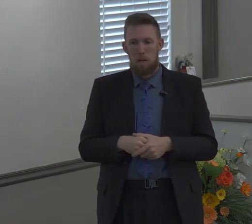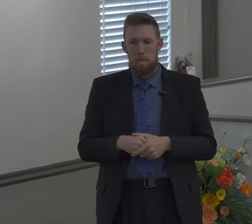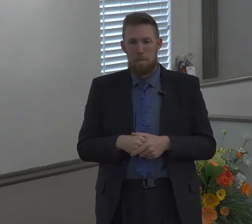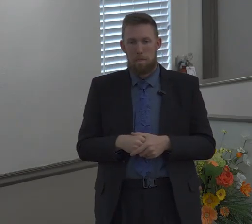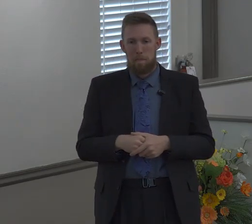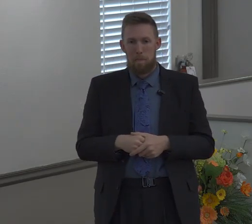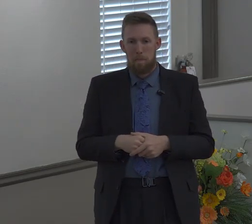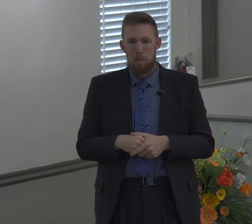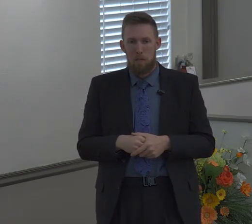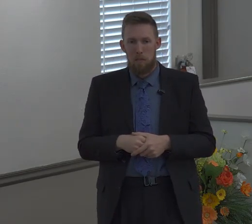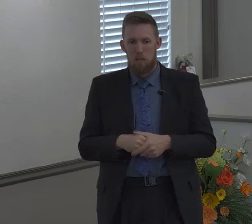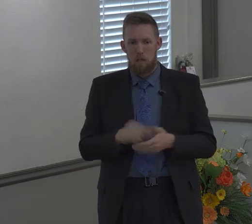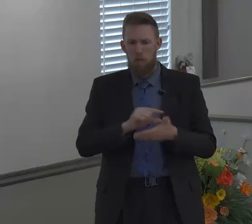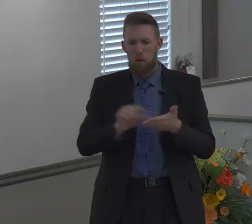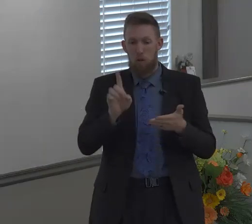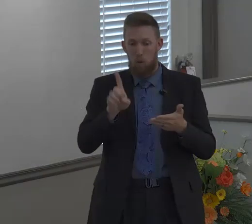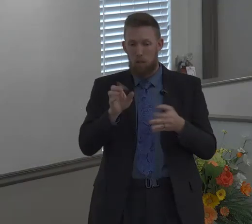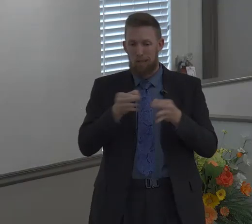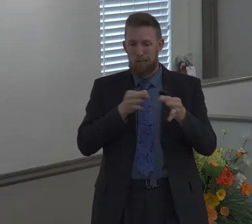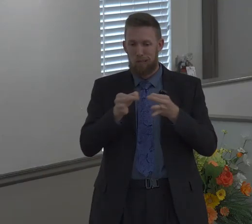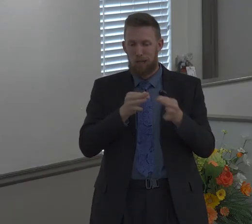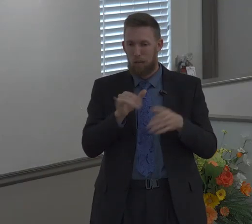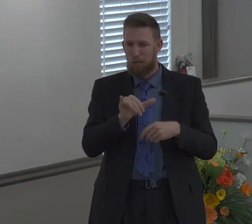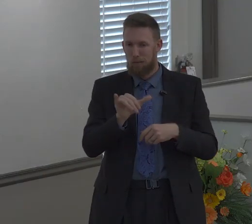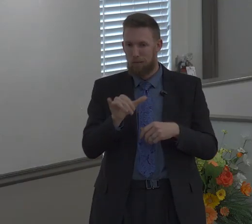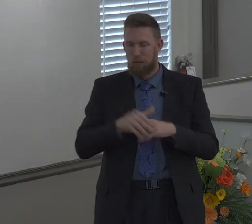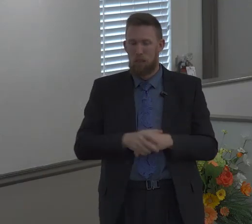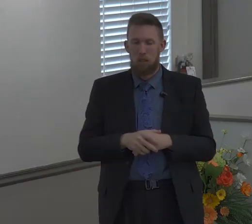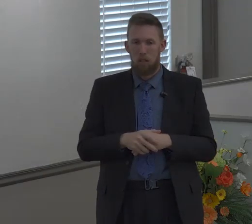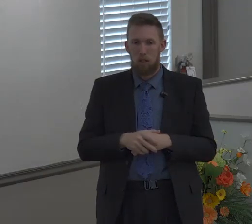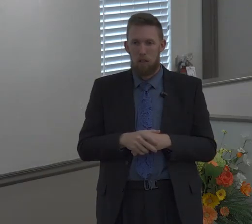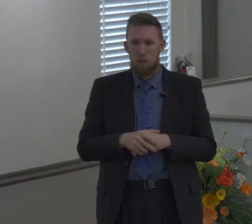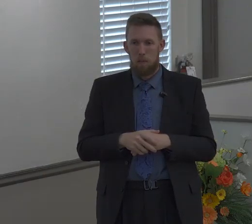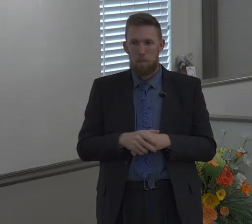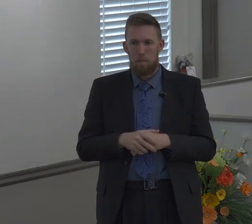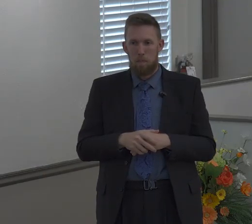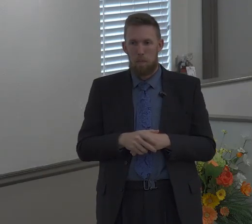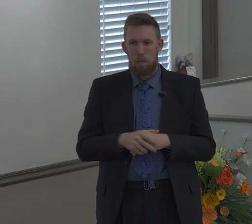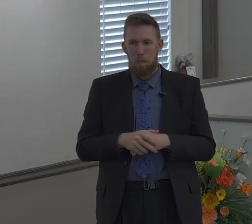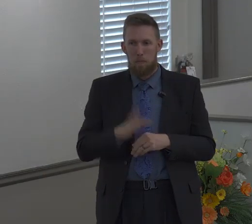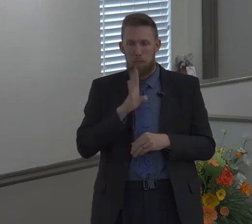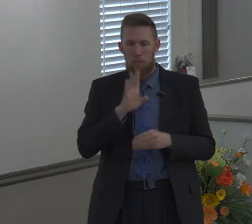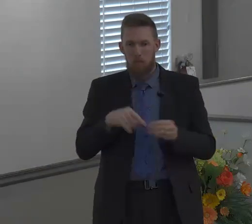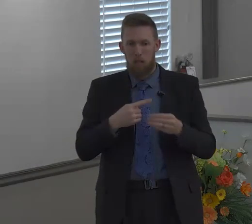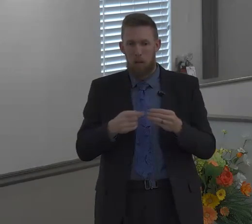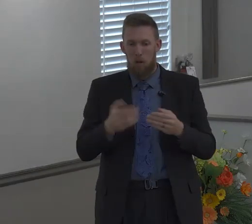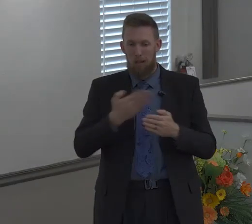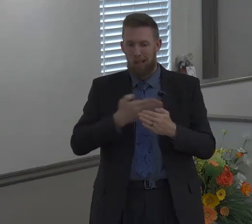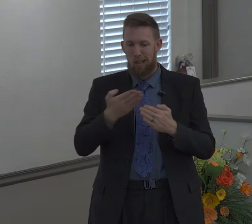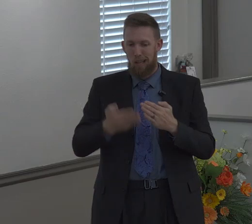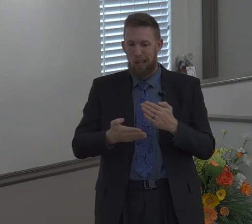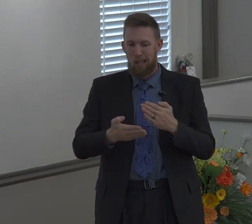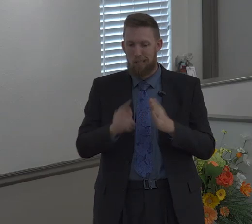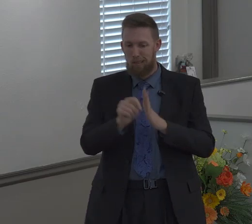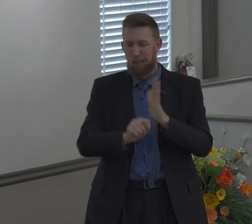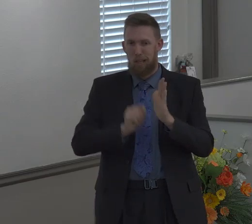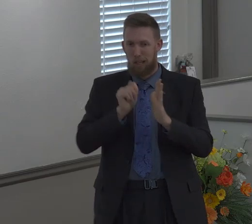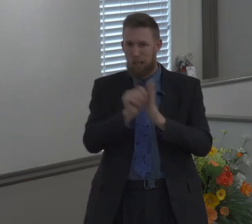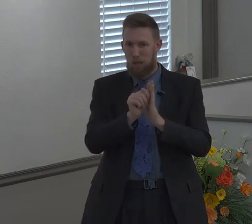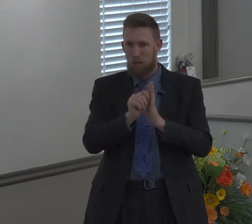1 Timothy, 2 Timothy. In 2 Timothy chapter 3, verse 1, the Bible also talks about this period of